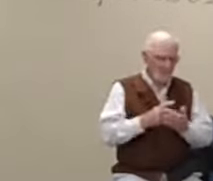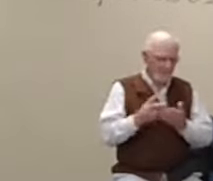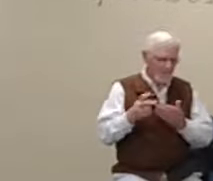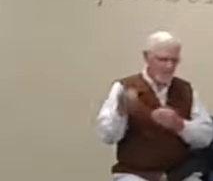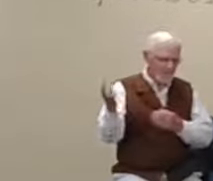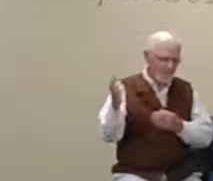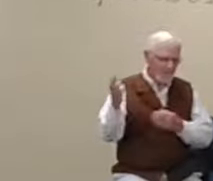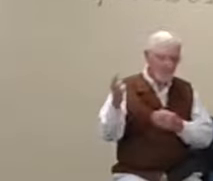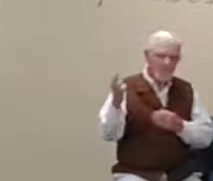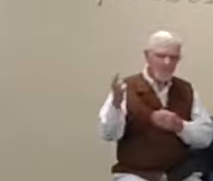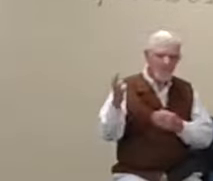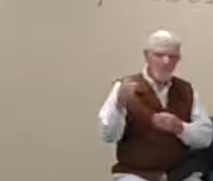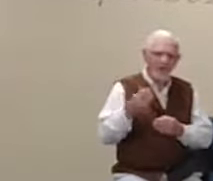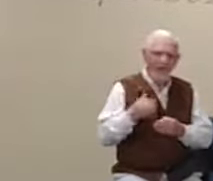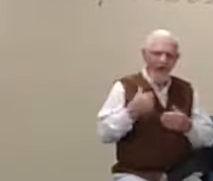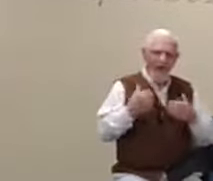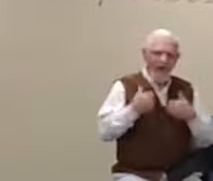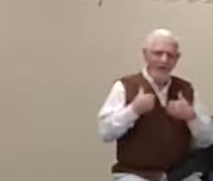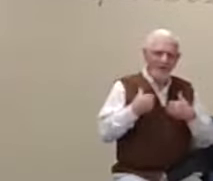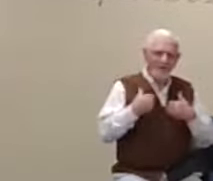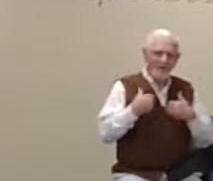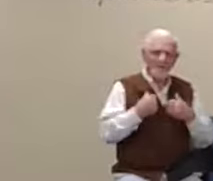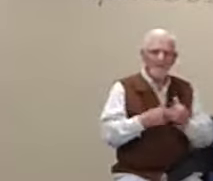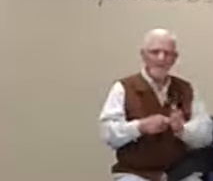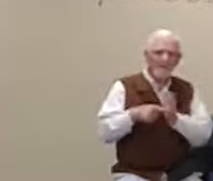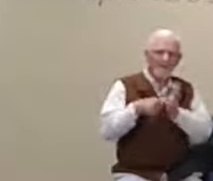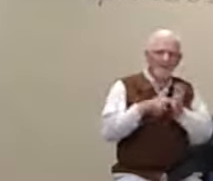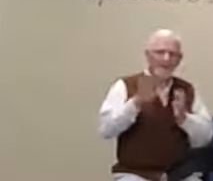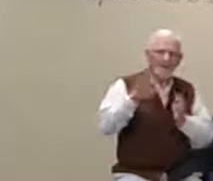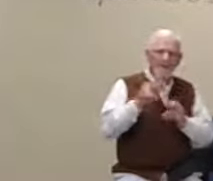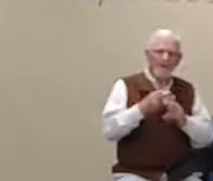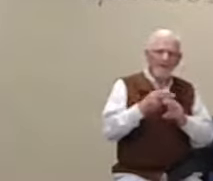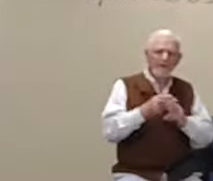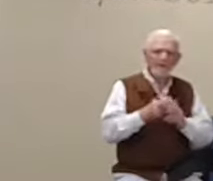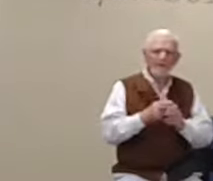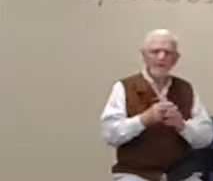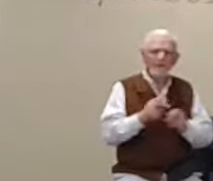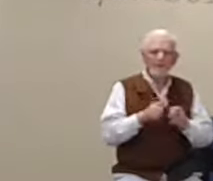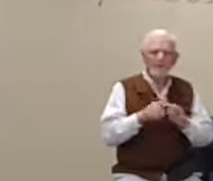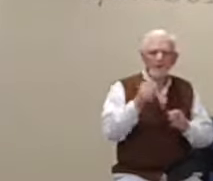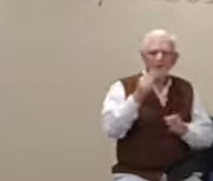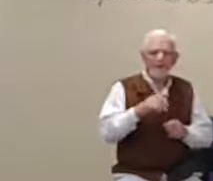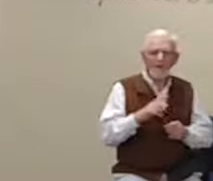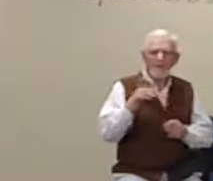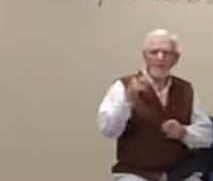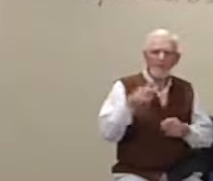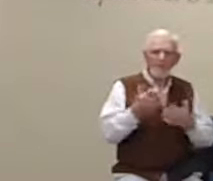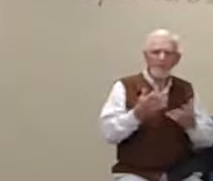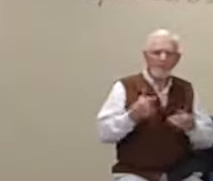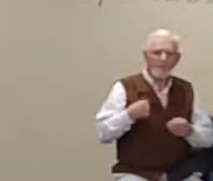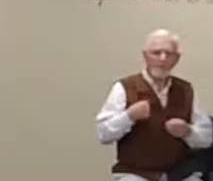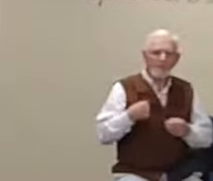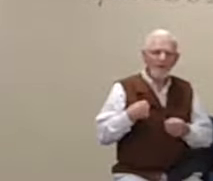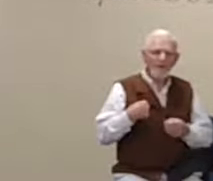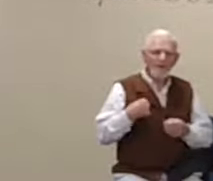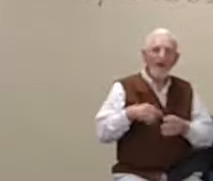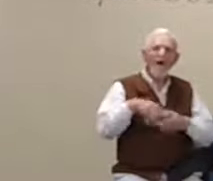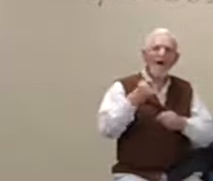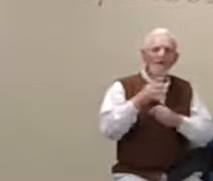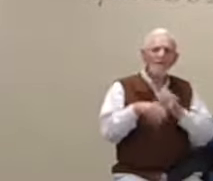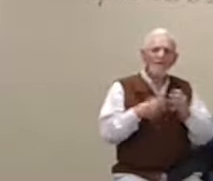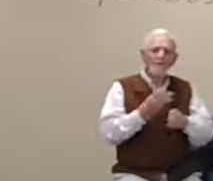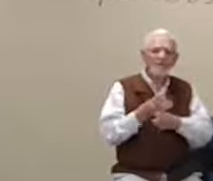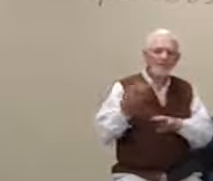I have manifested thy name unto the men which thou gavest me out of the world. Okay, past tense. This is something